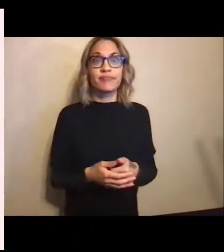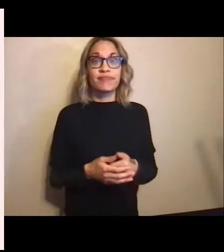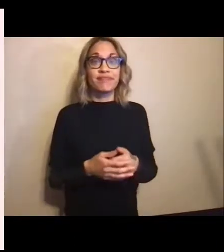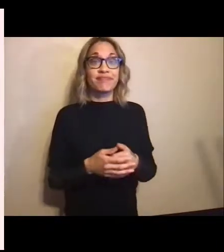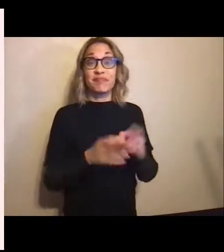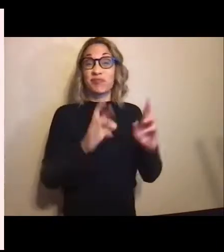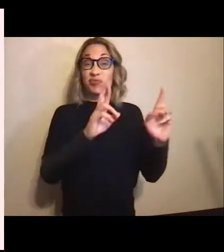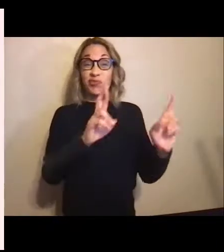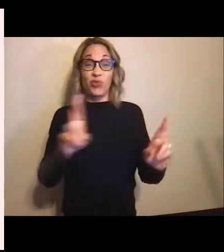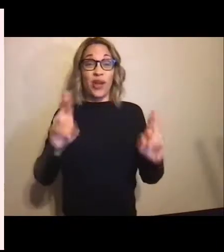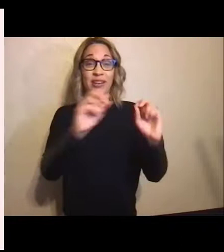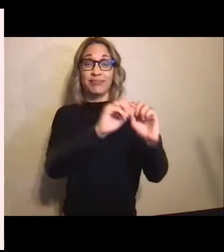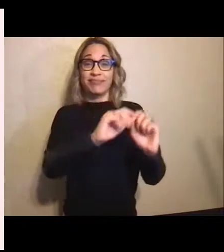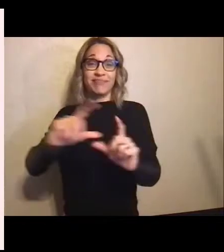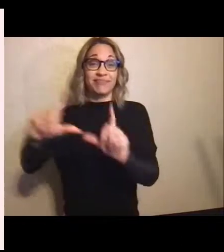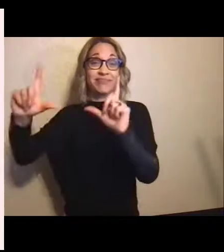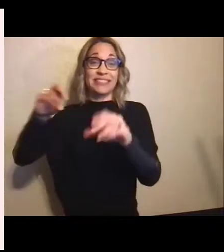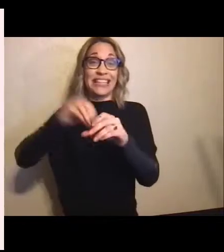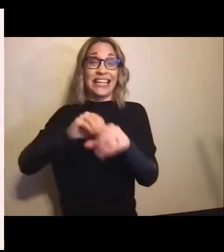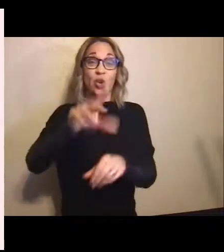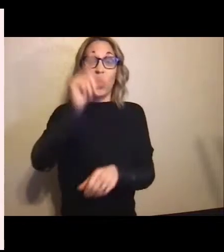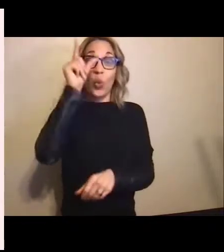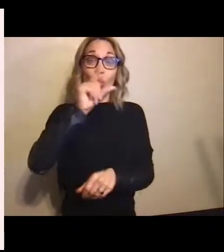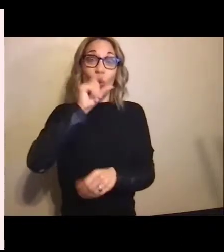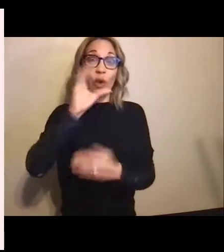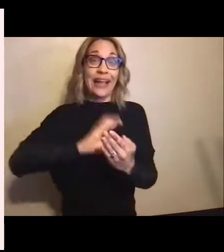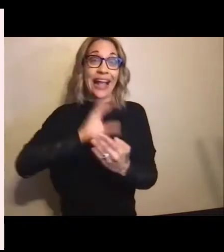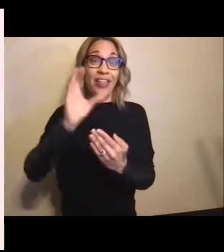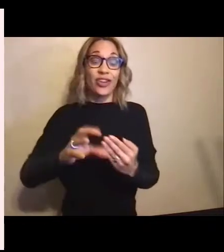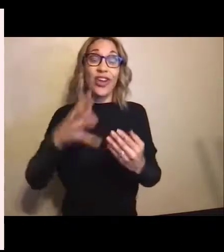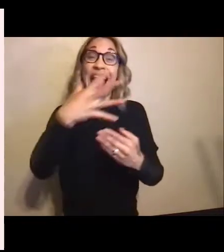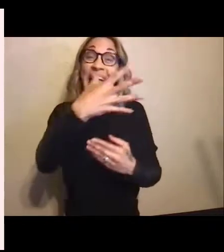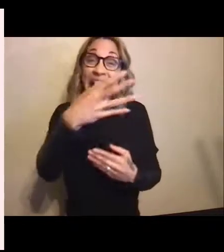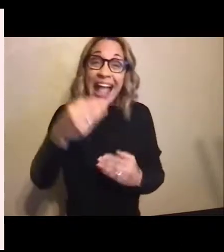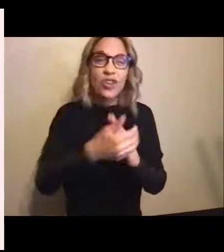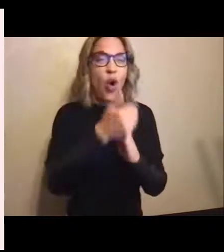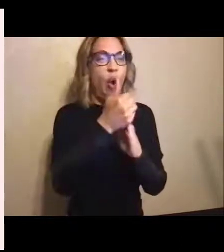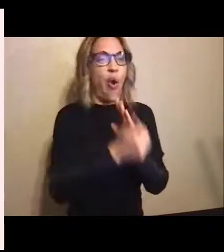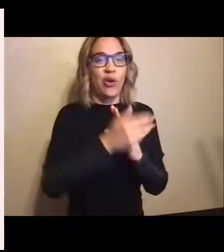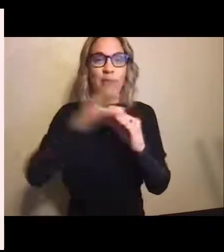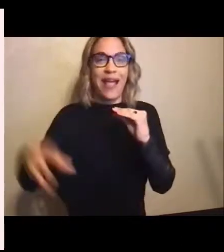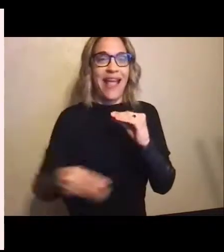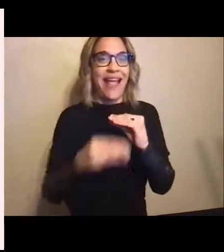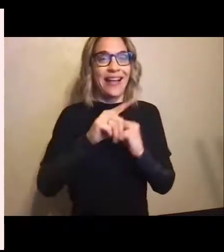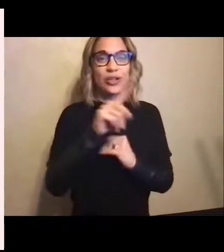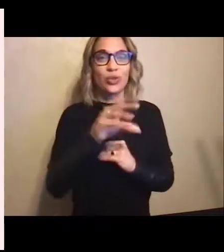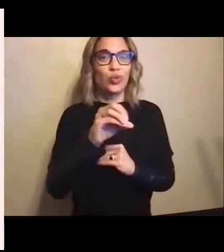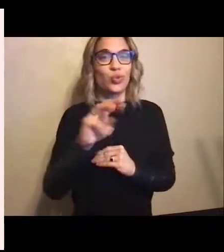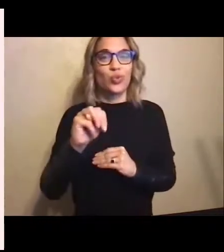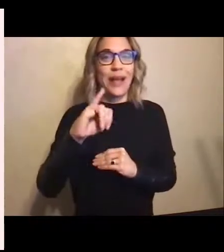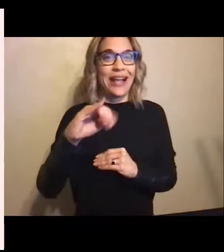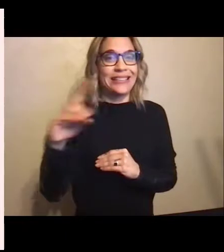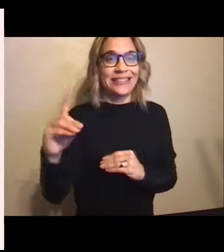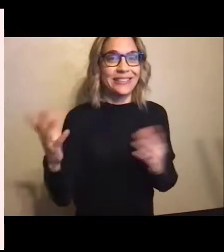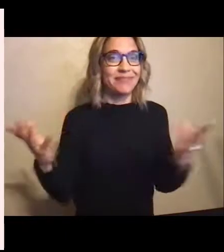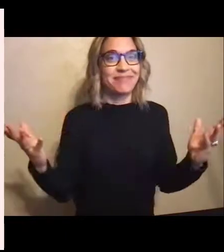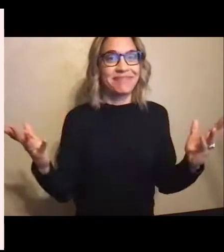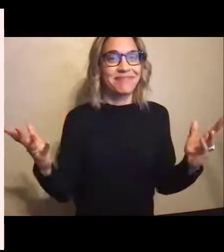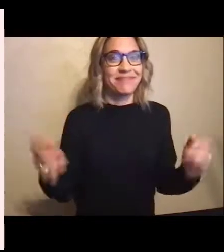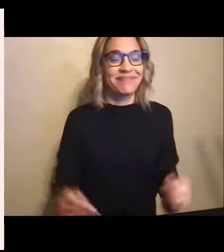a new appointment, create a new event. I mean, everything is really easily flowing in your Google Calendar and